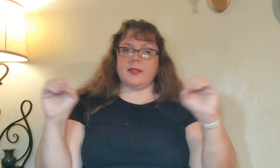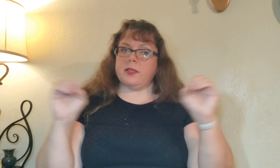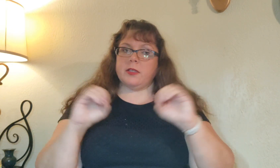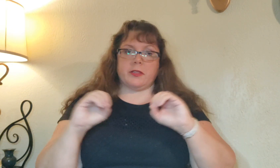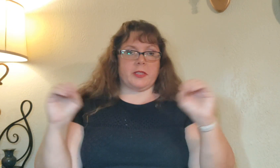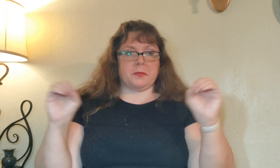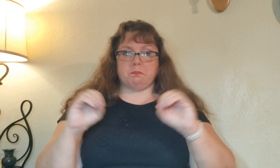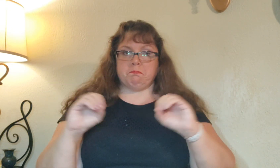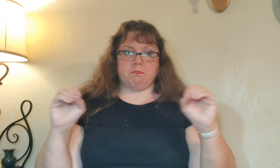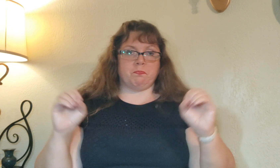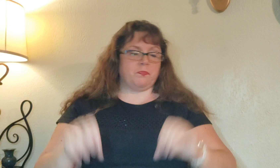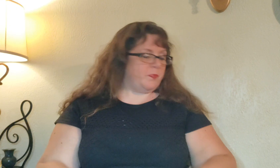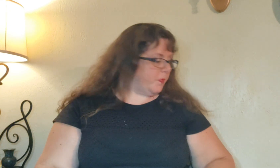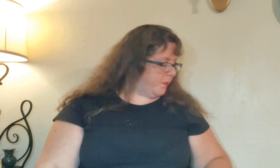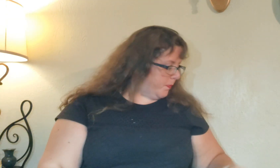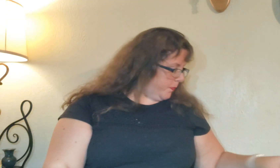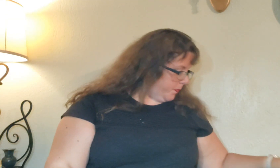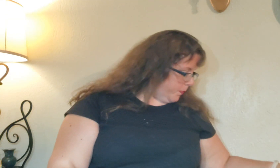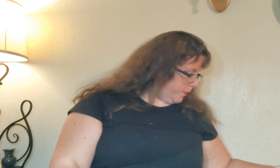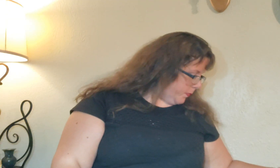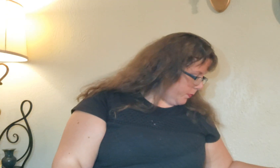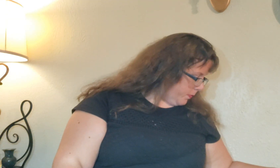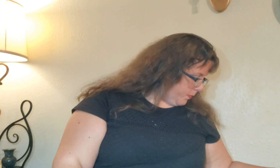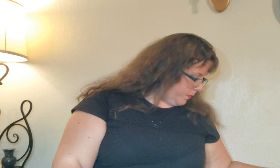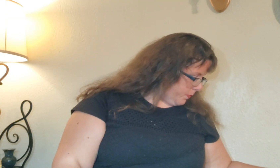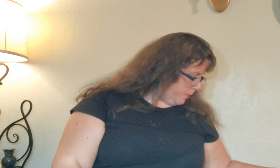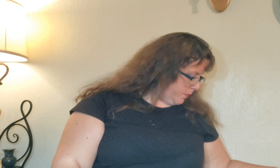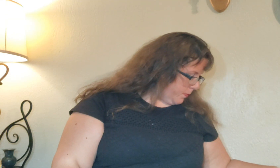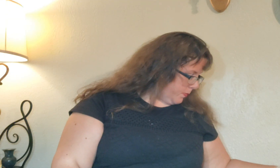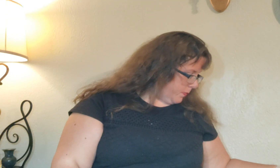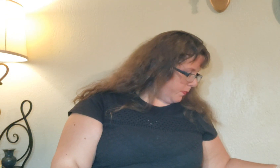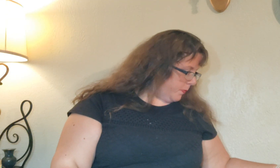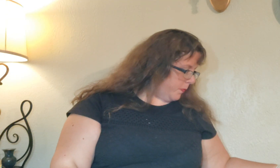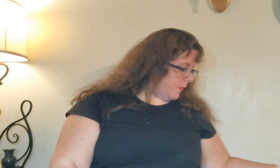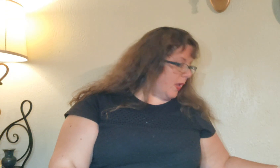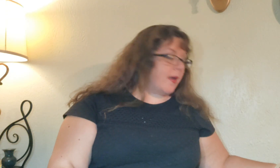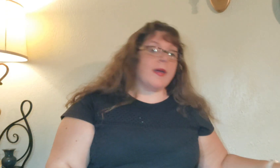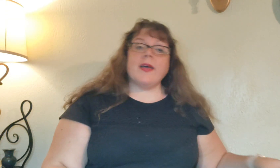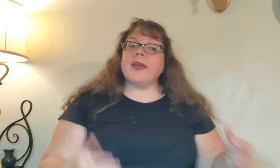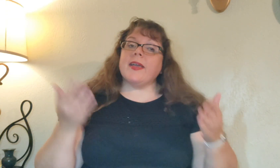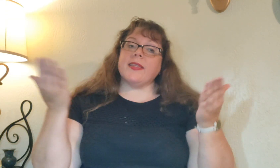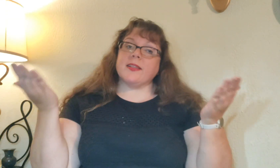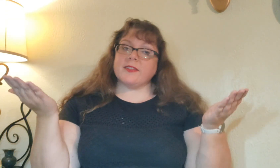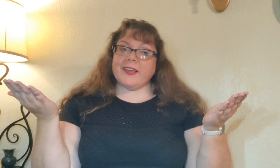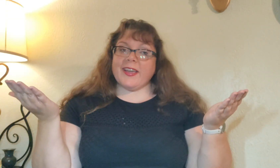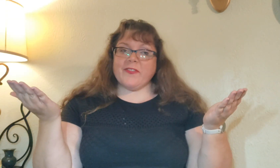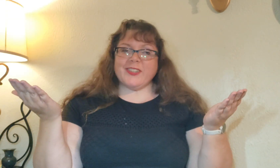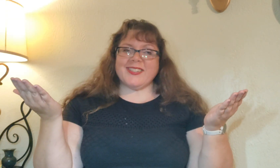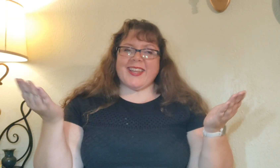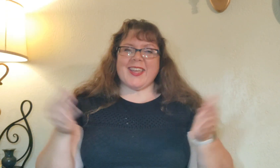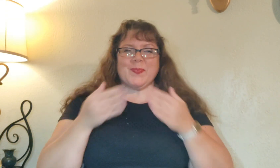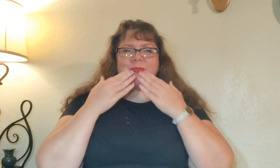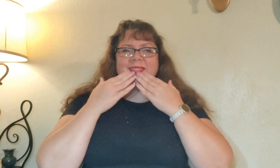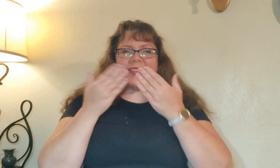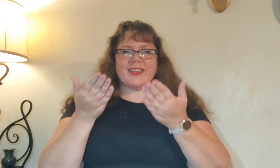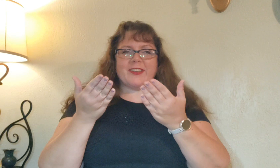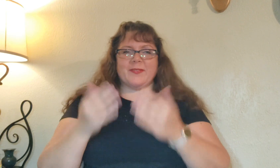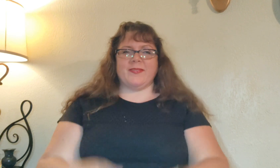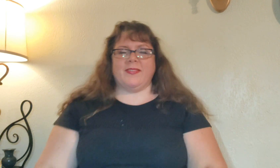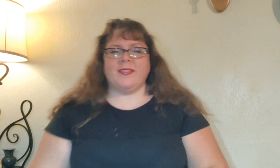then nothing. And that's all I have for today. Thank you.